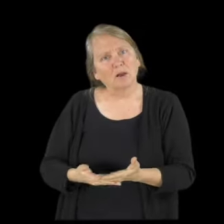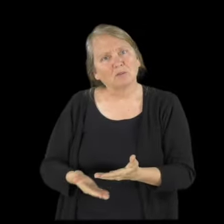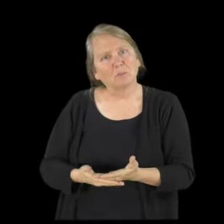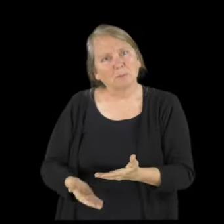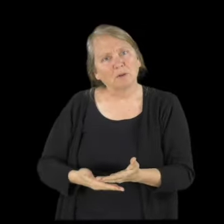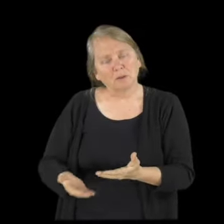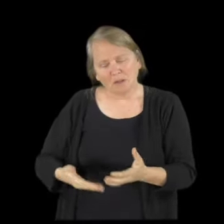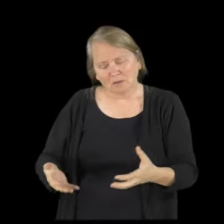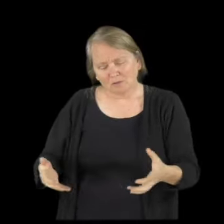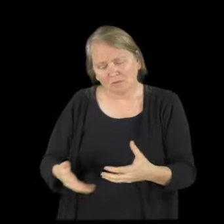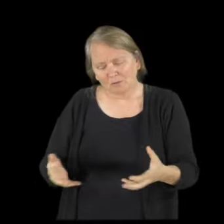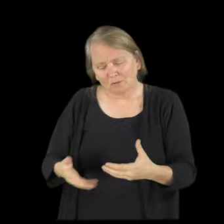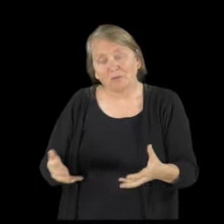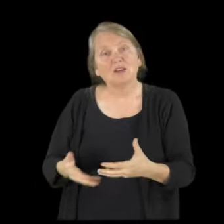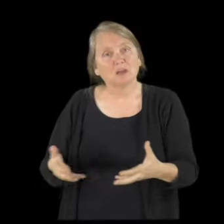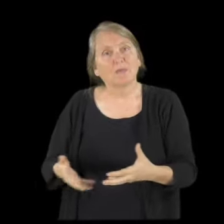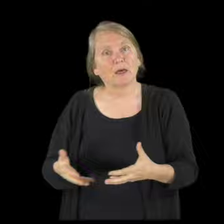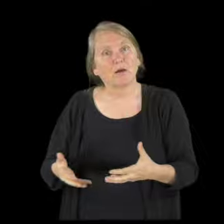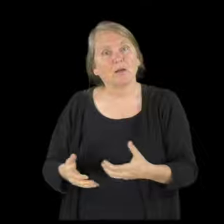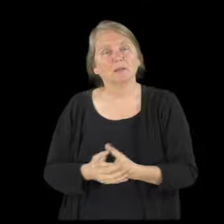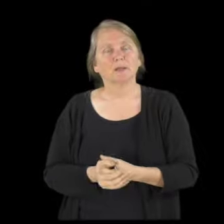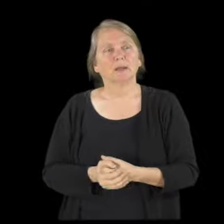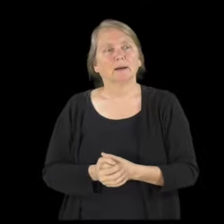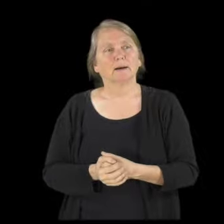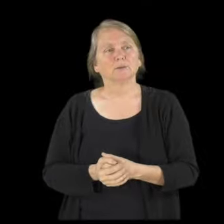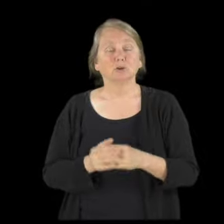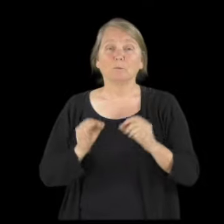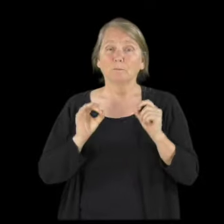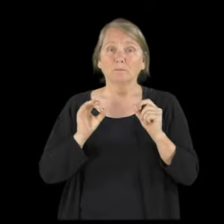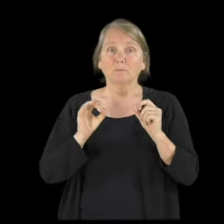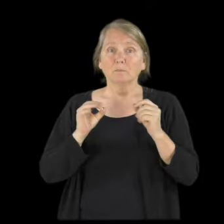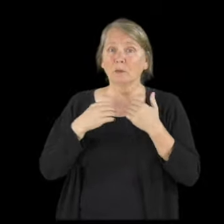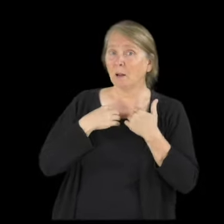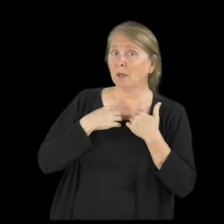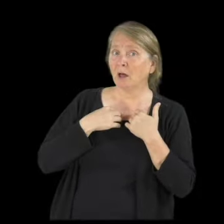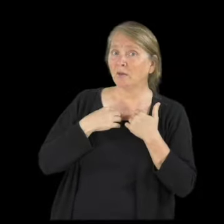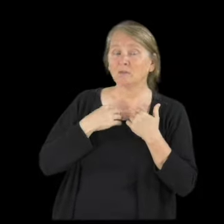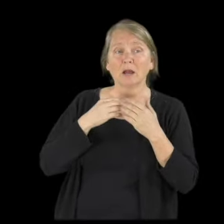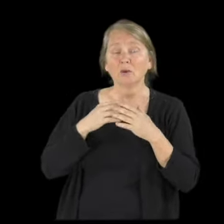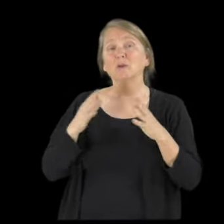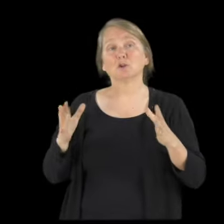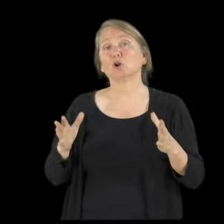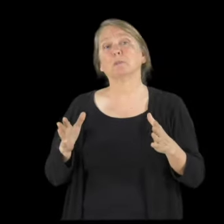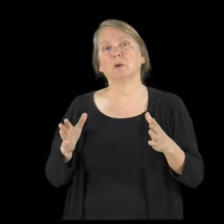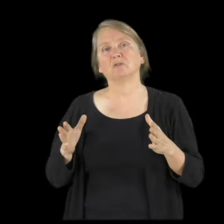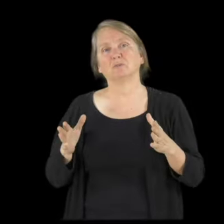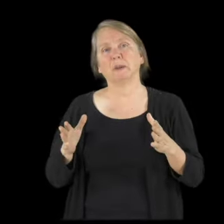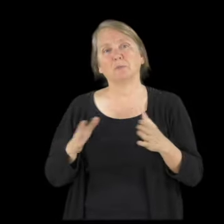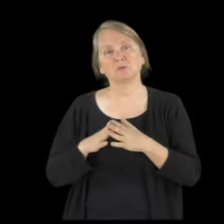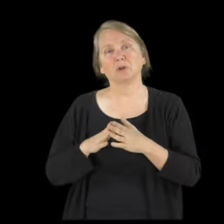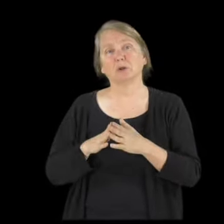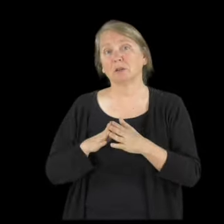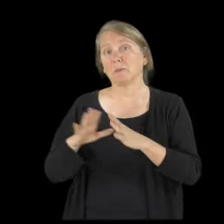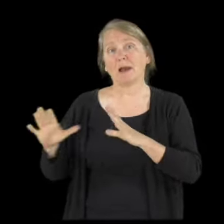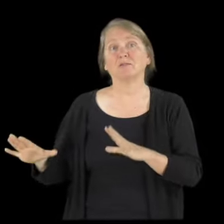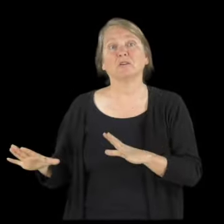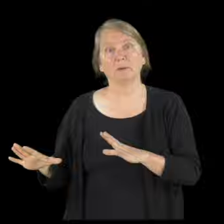process paper to flesh out that argument. So I'll be honest, I don't even look at process papers, or I look at them after I've made all